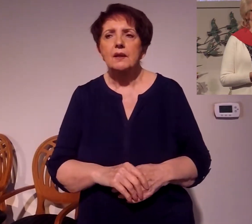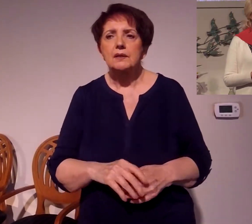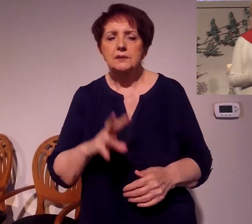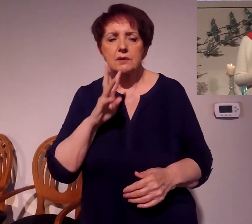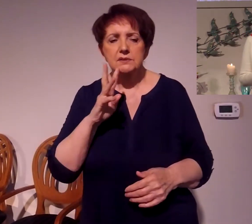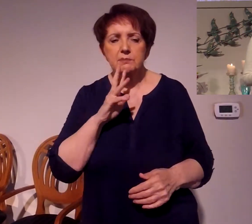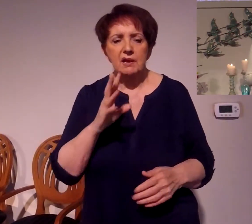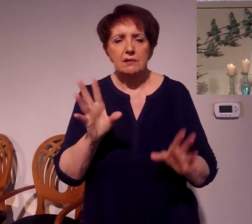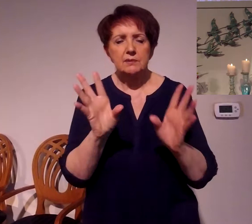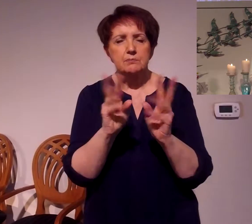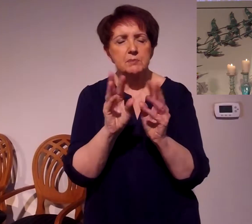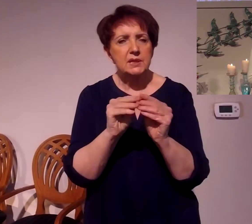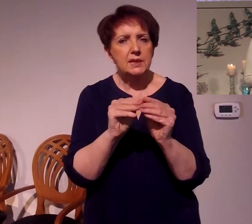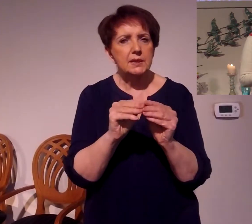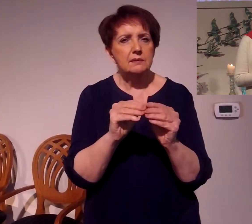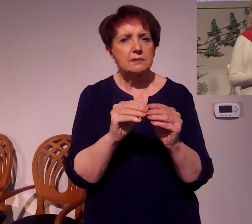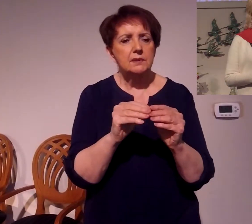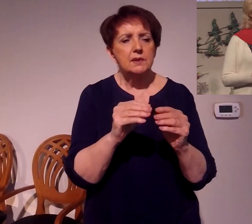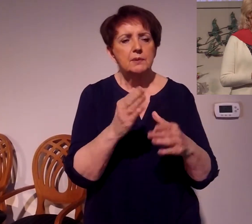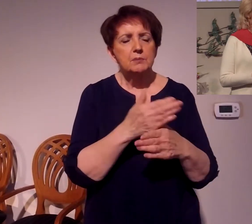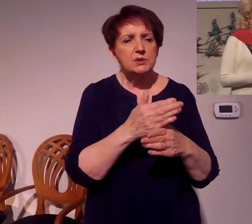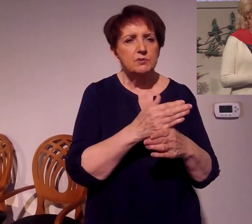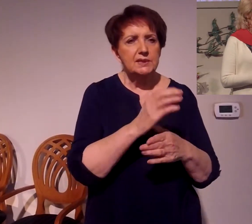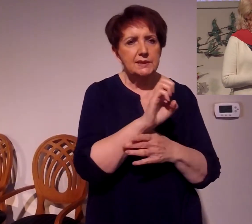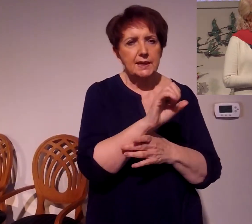between Einstein and